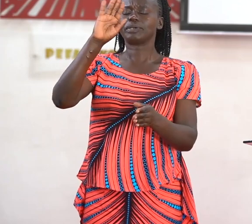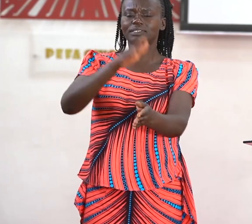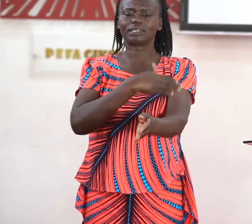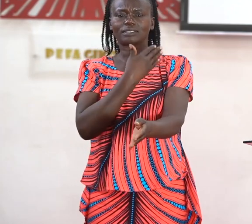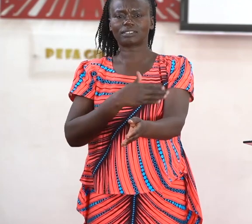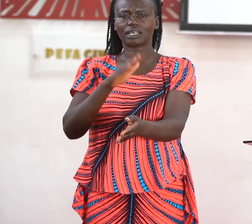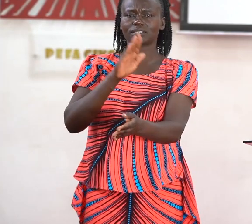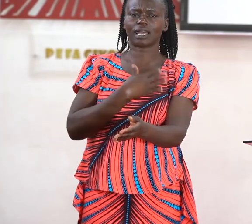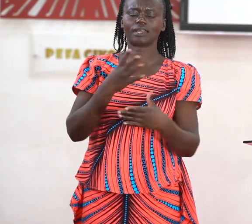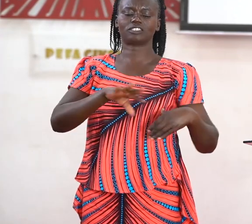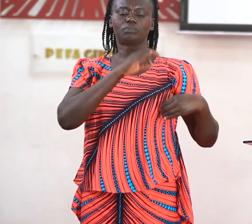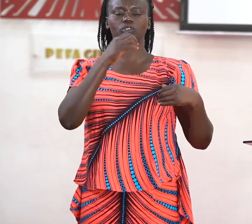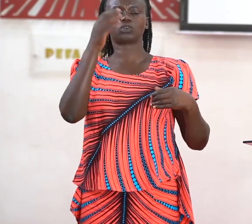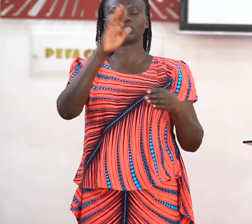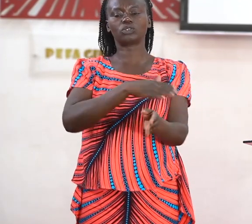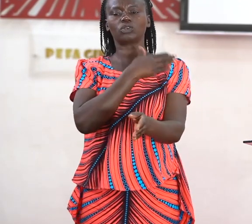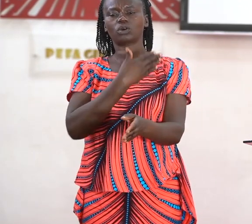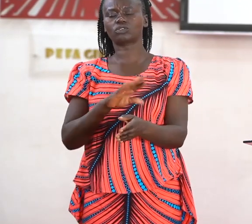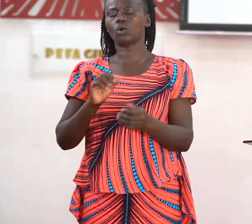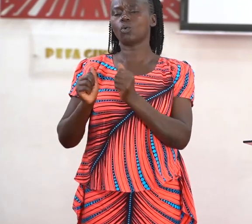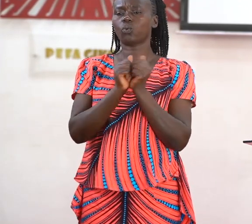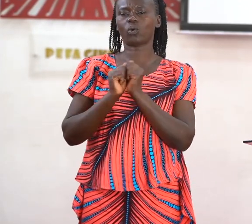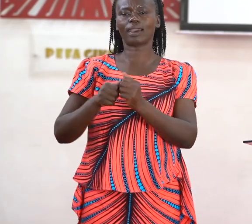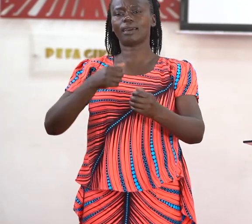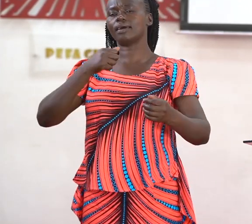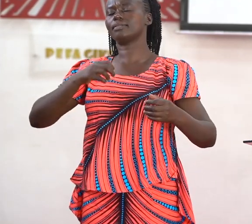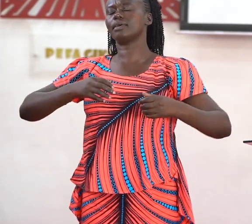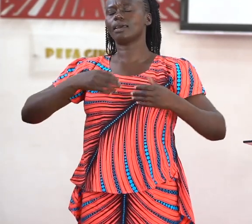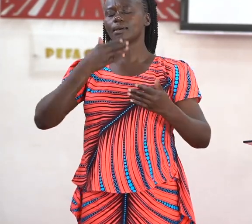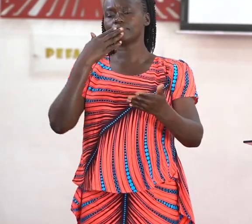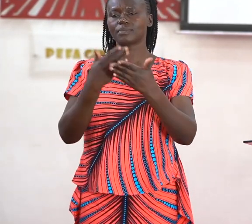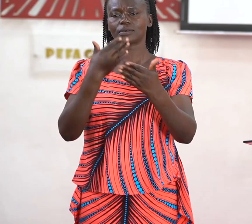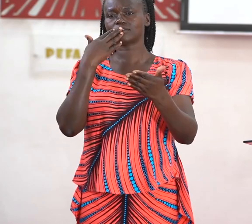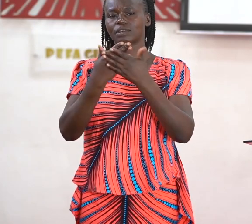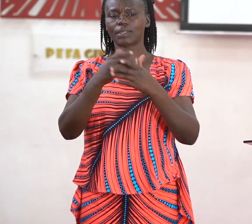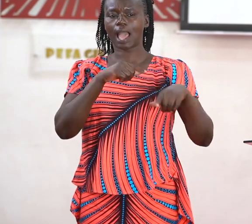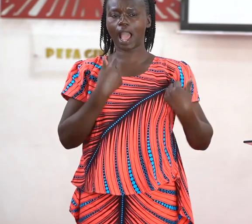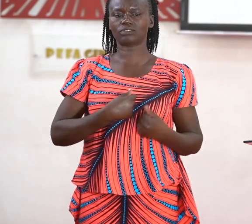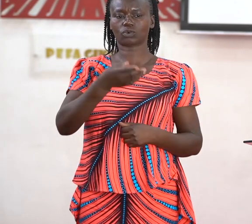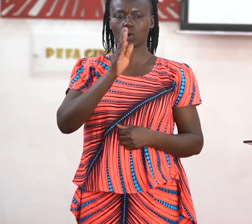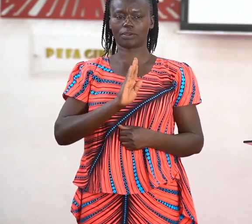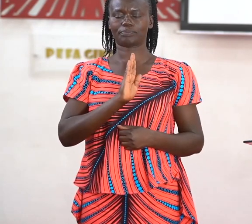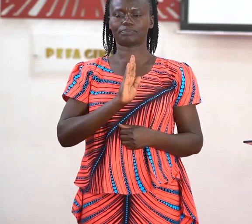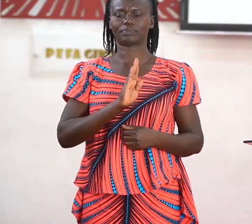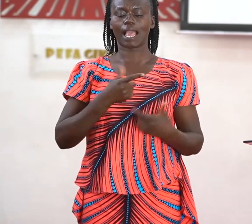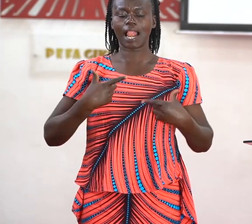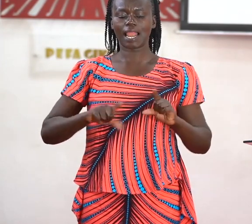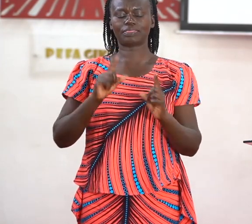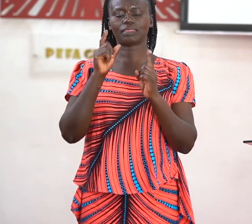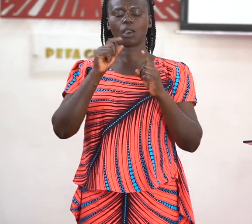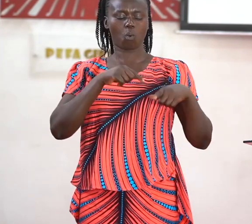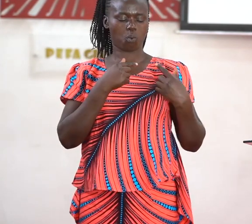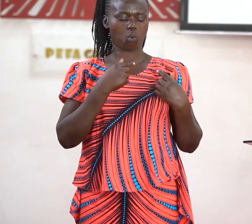spiritual song with gratitude in your hearts to God. Let the word of God dwell in